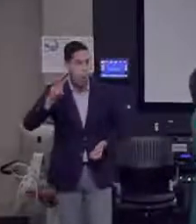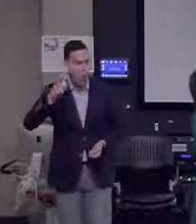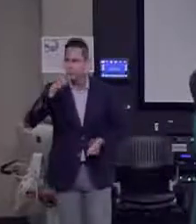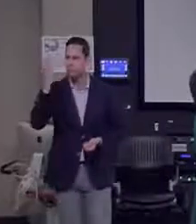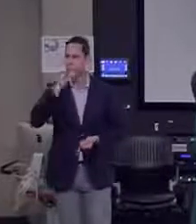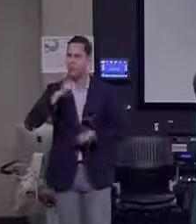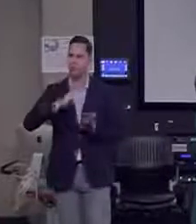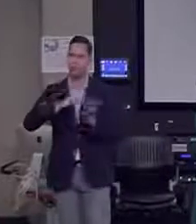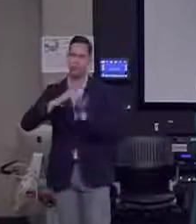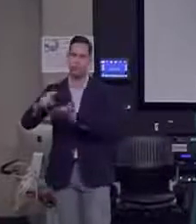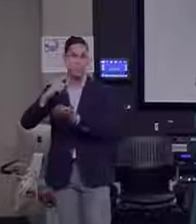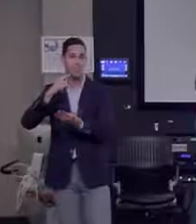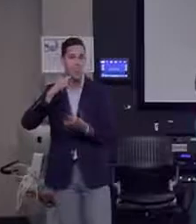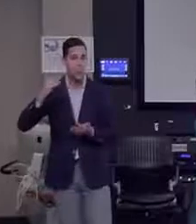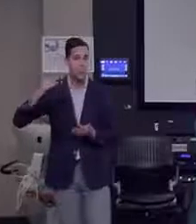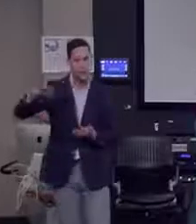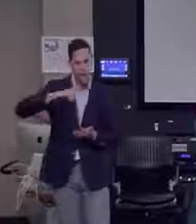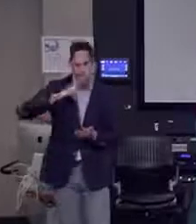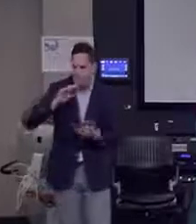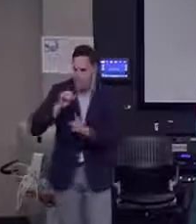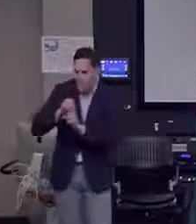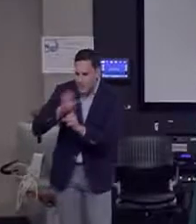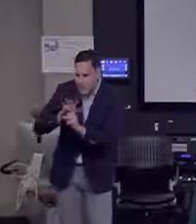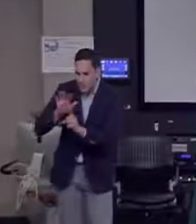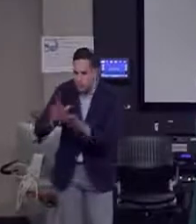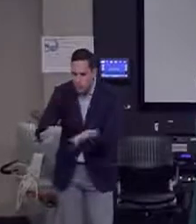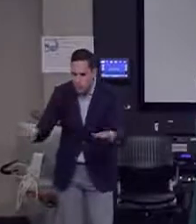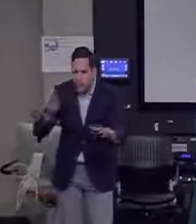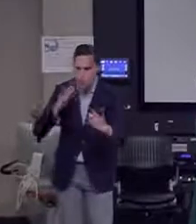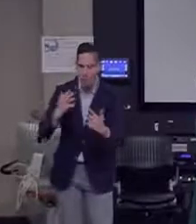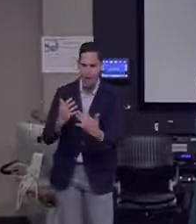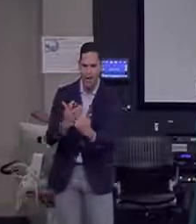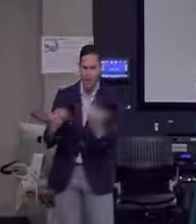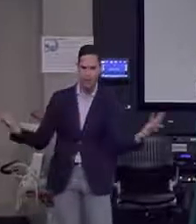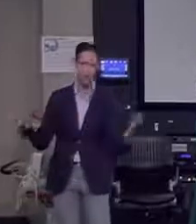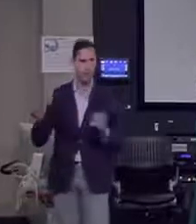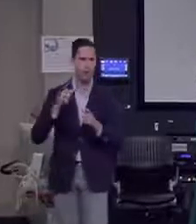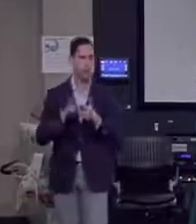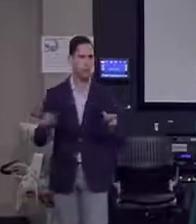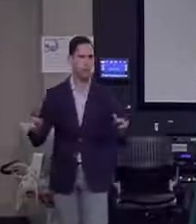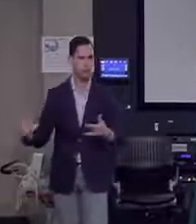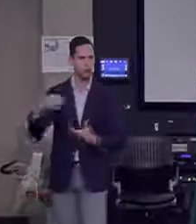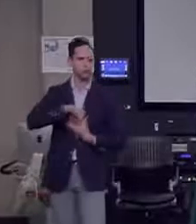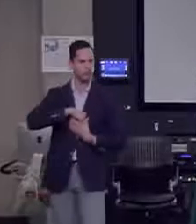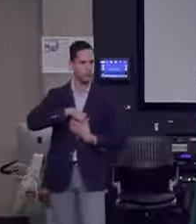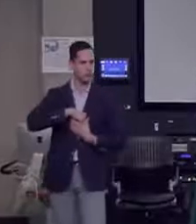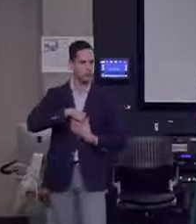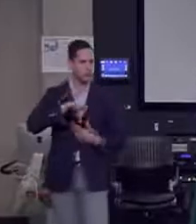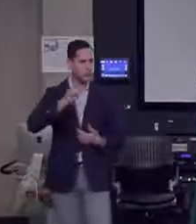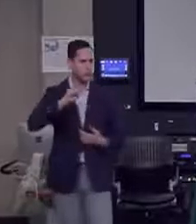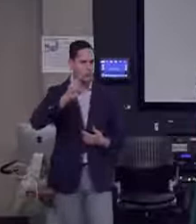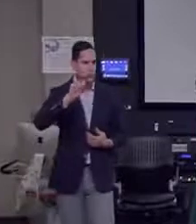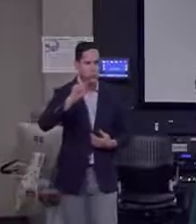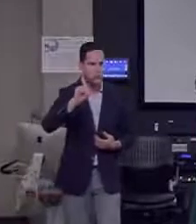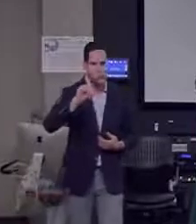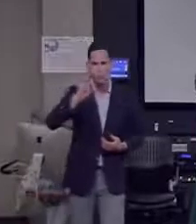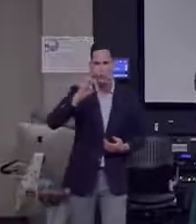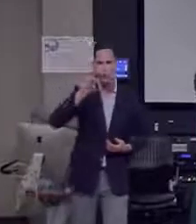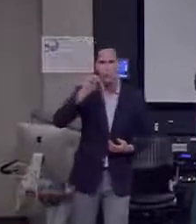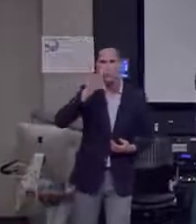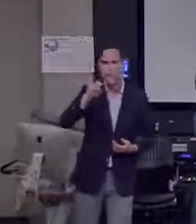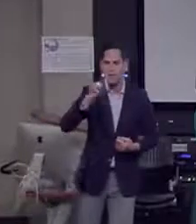of the vocabulary that we have. The depth of understanding, says Susan Newman. The web of words, says Susan